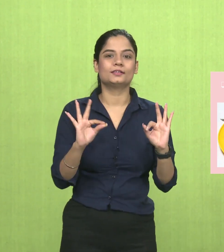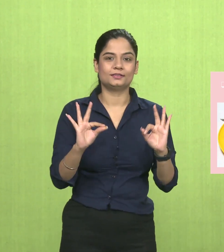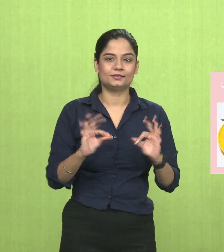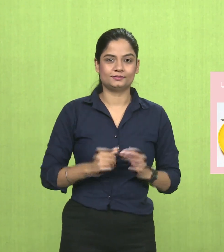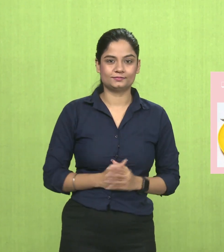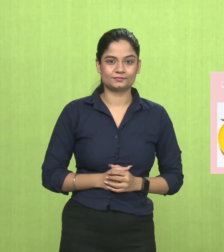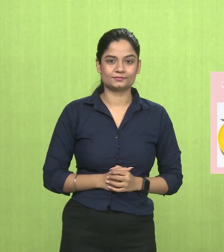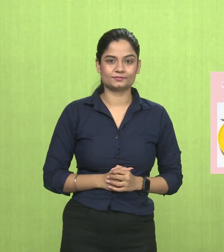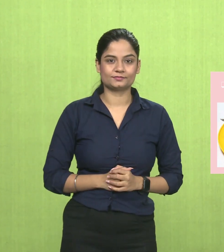the stomach is upset.